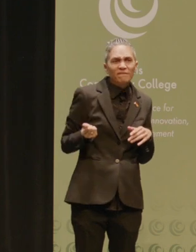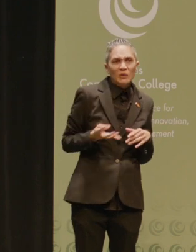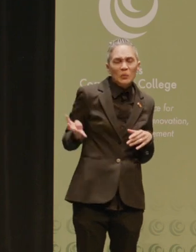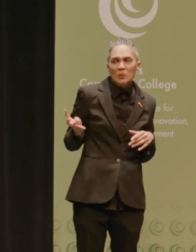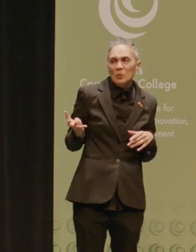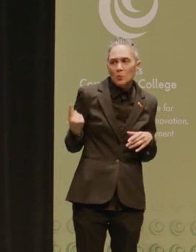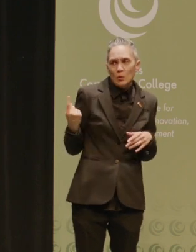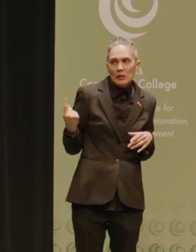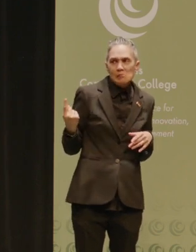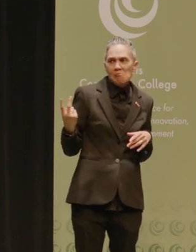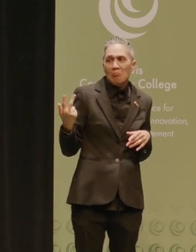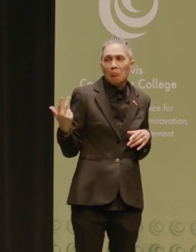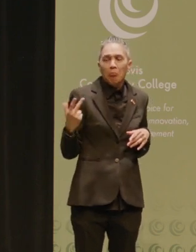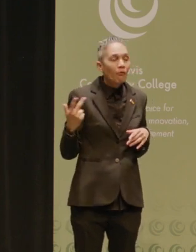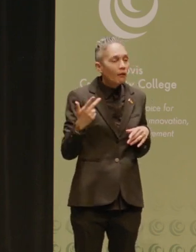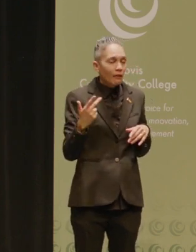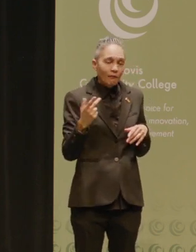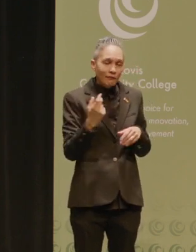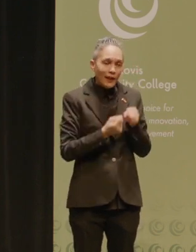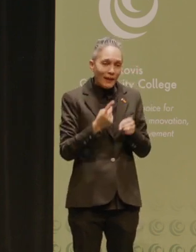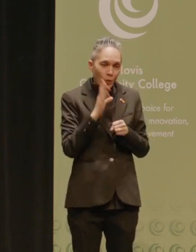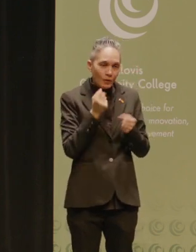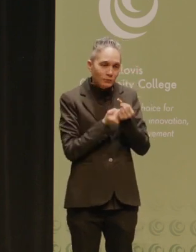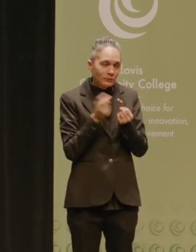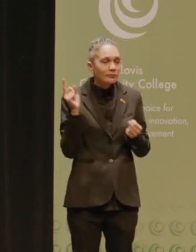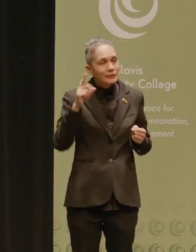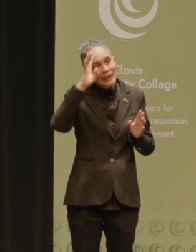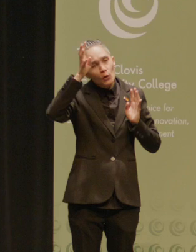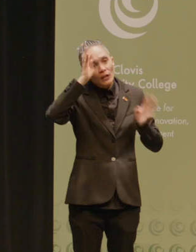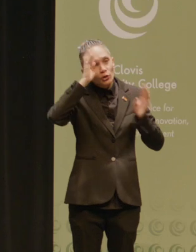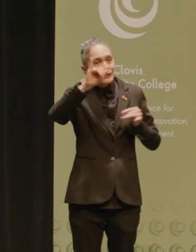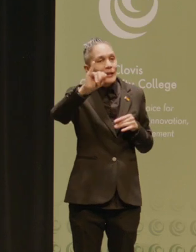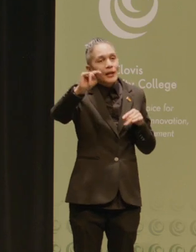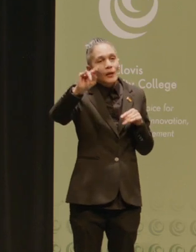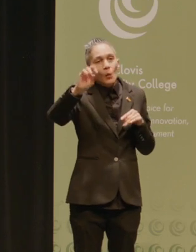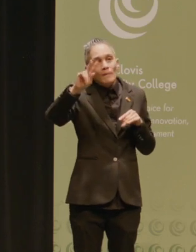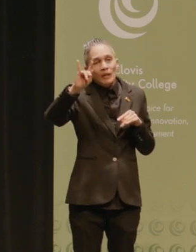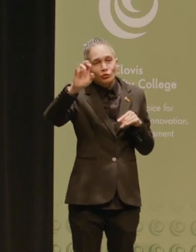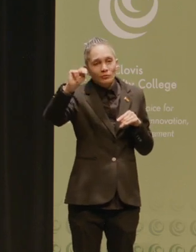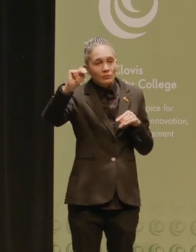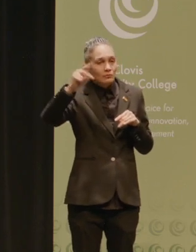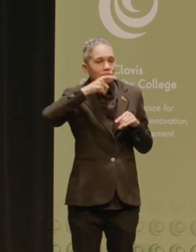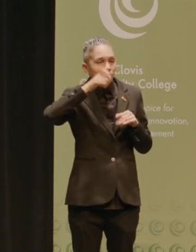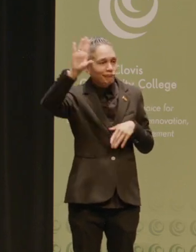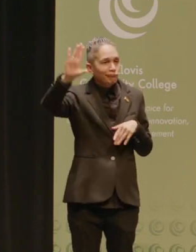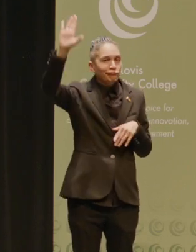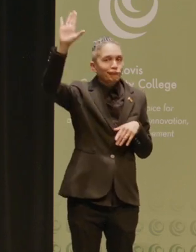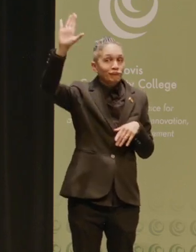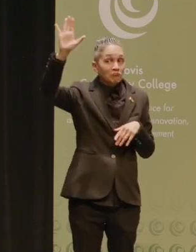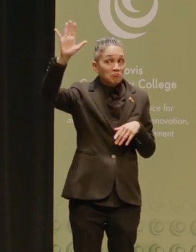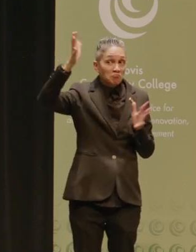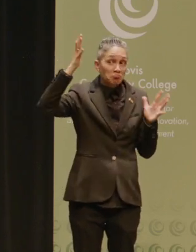Okay. There's the steward folks. And now I have a feeling everyone's going to like this one. Innovation. Who doesn't want to be innovative? Round of applause for